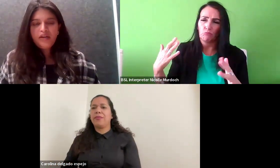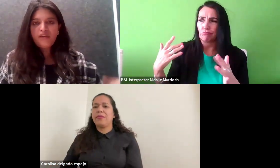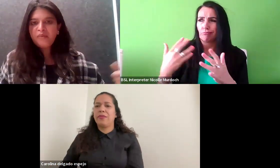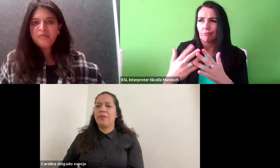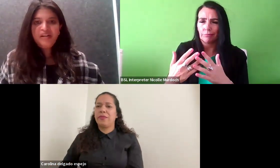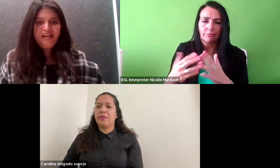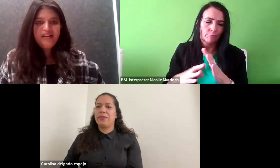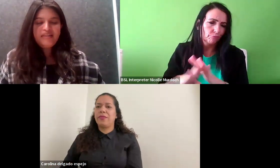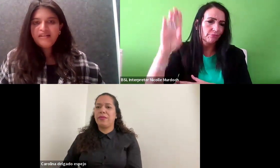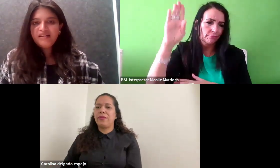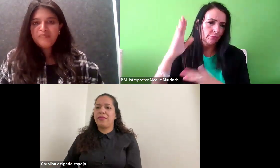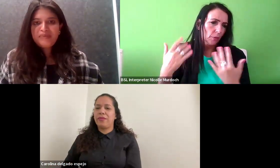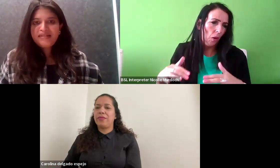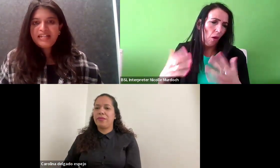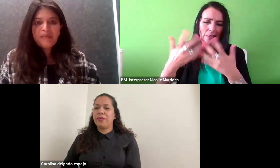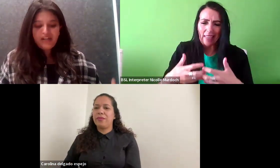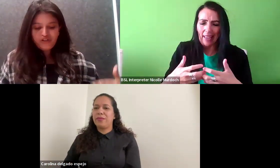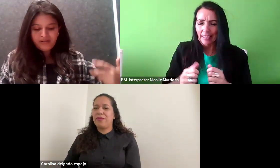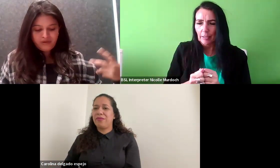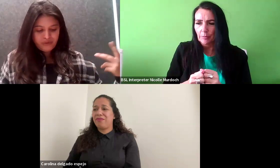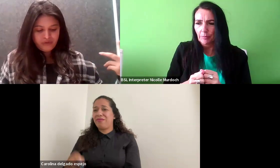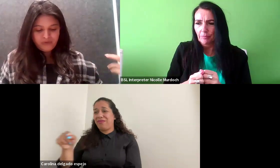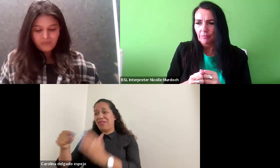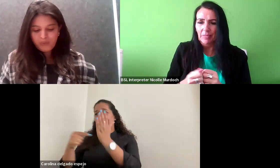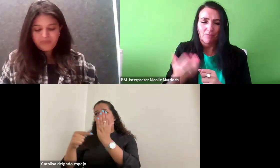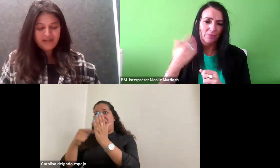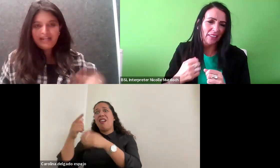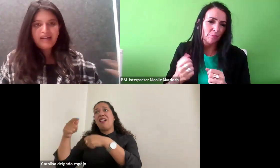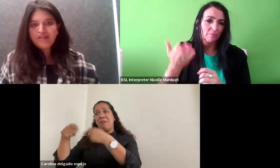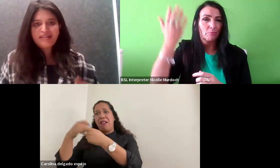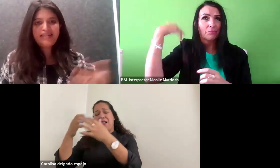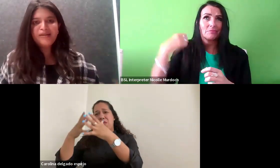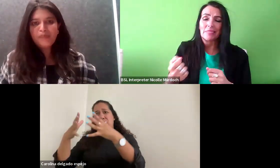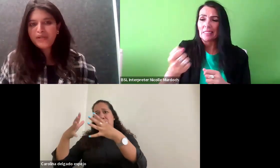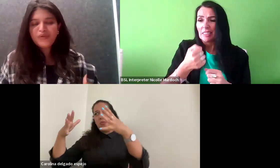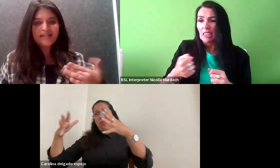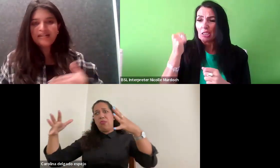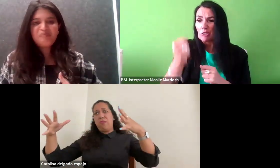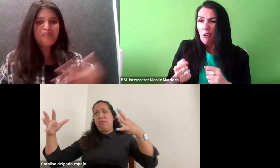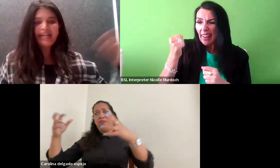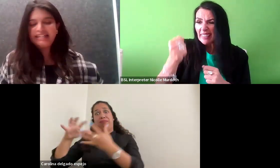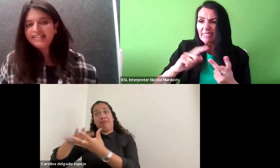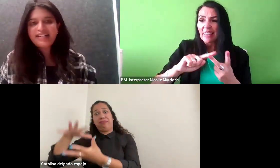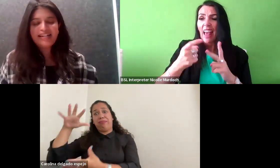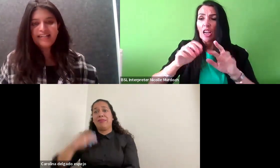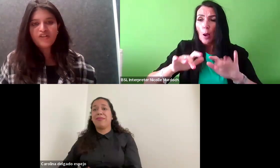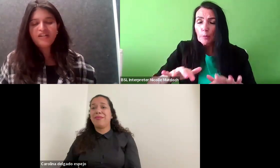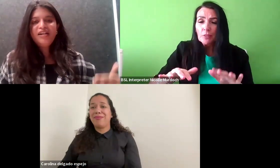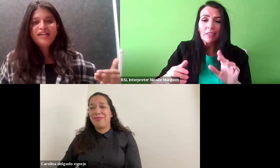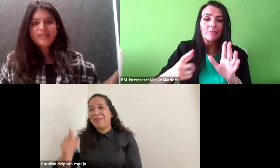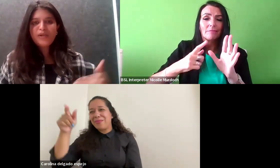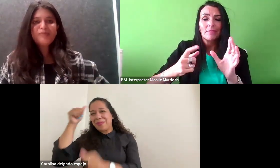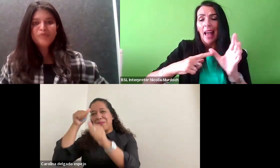forward from the steam engine to electricity, the computer, penicillin,